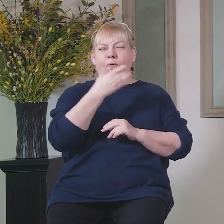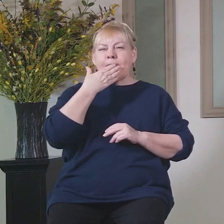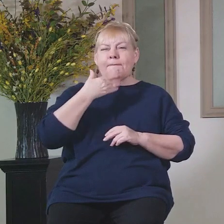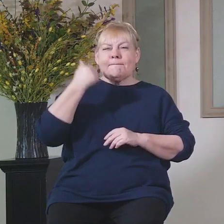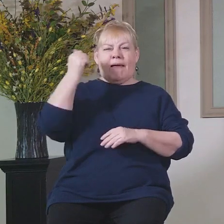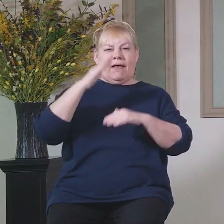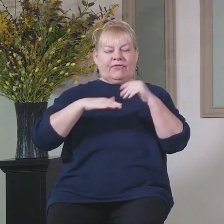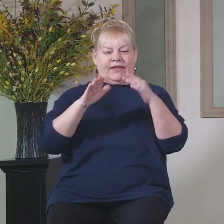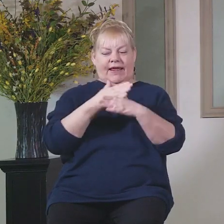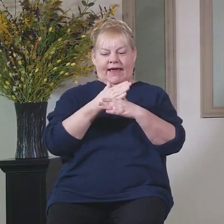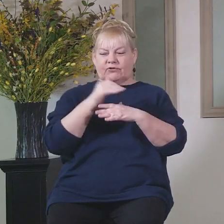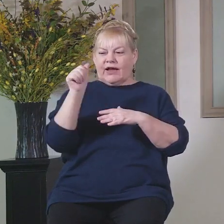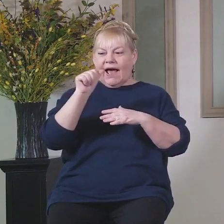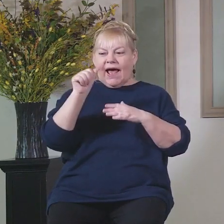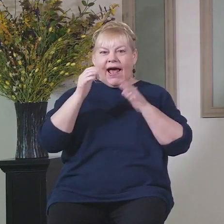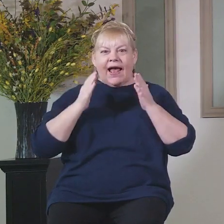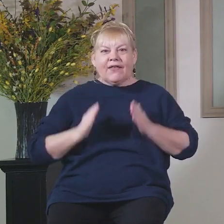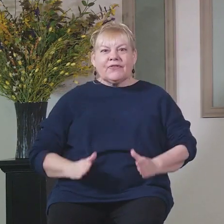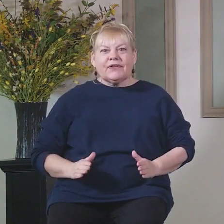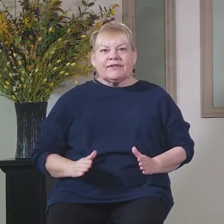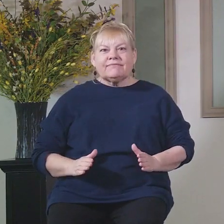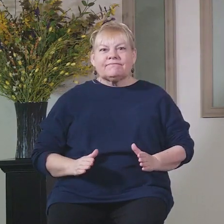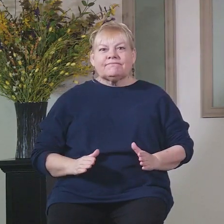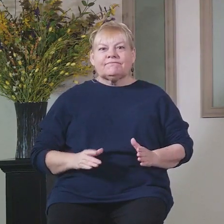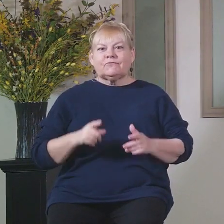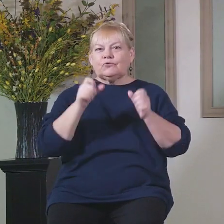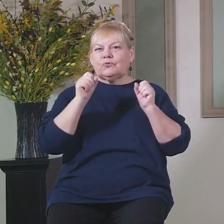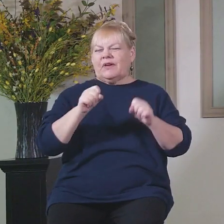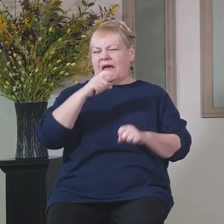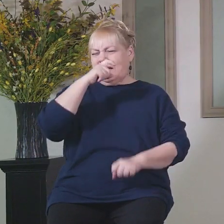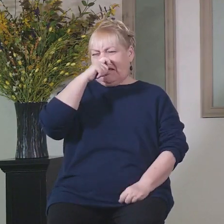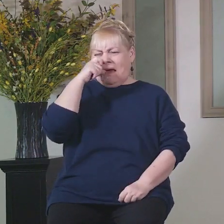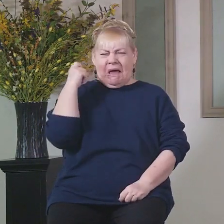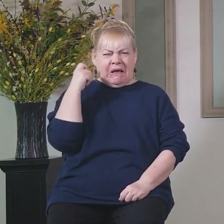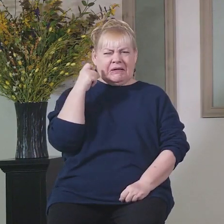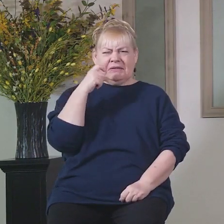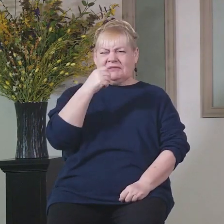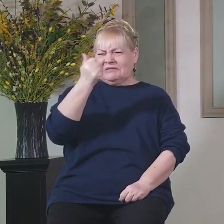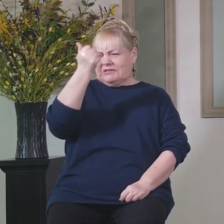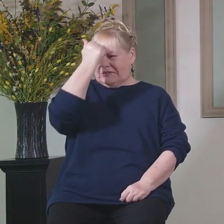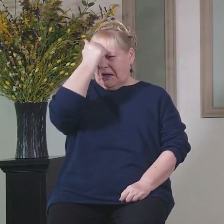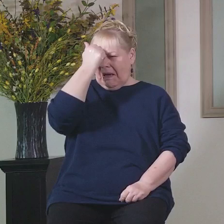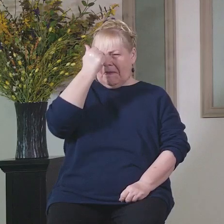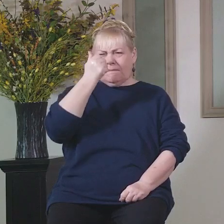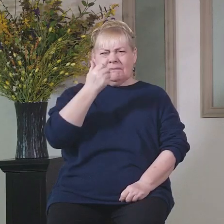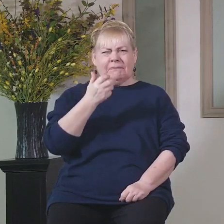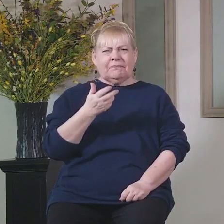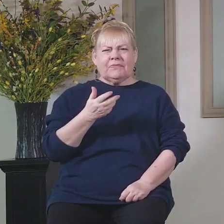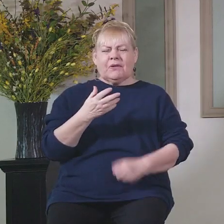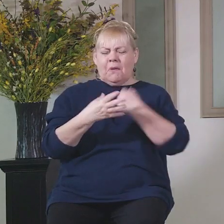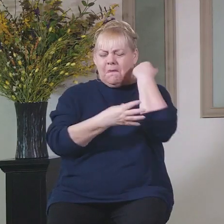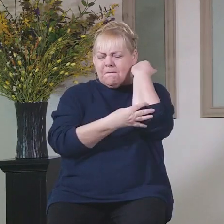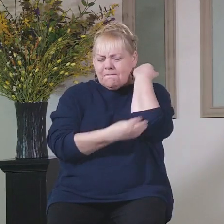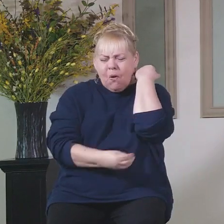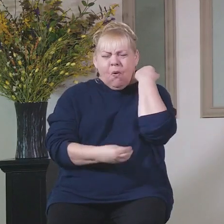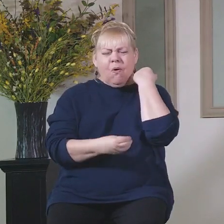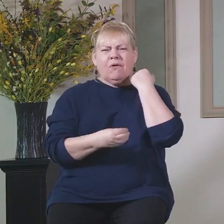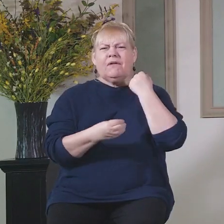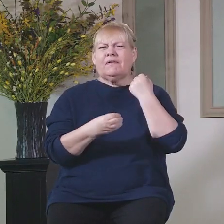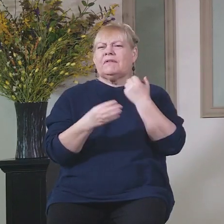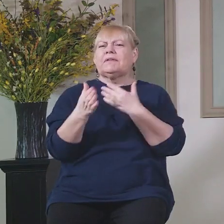than average athlete, you can be ugly as mud and dumber than dirt. Poor as a church